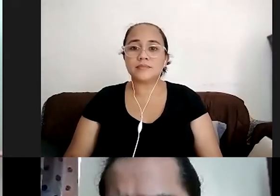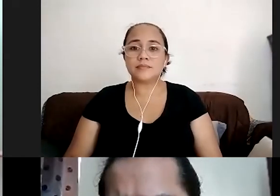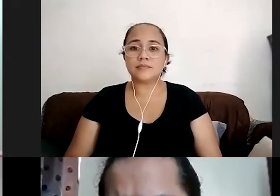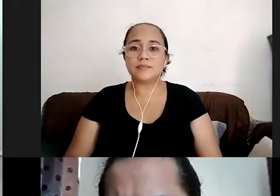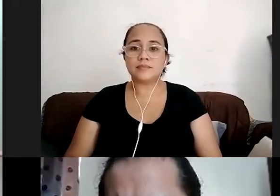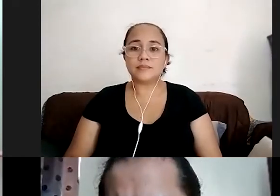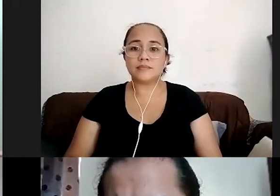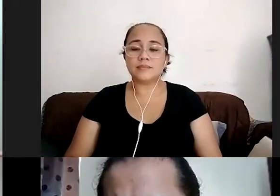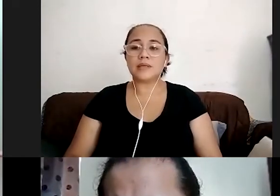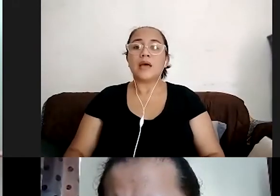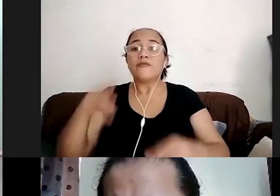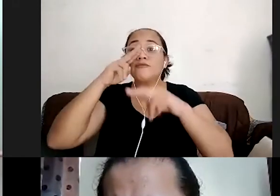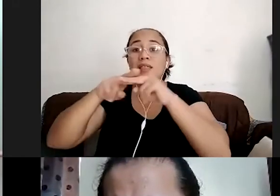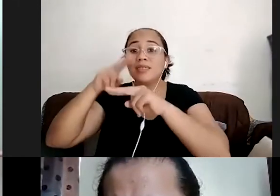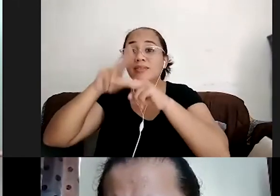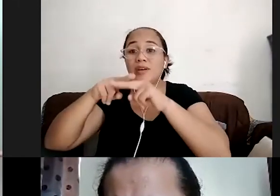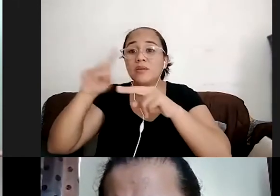What is fun?